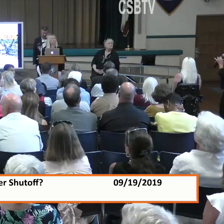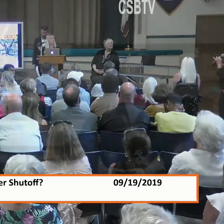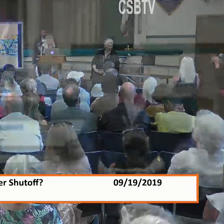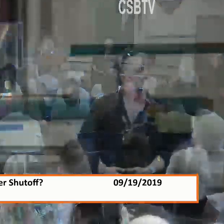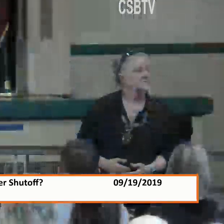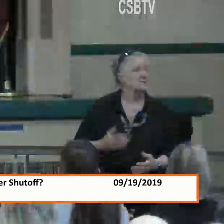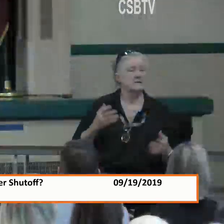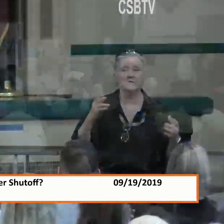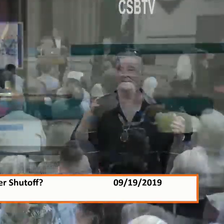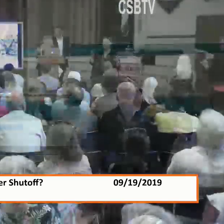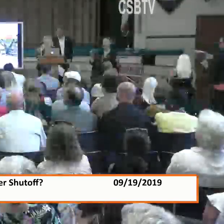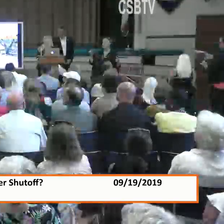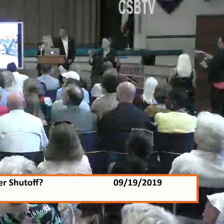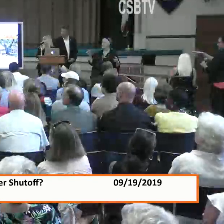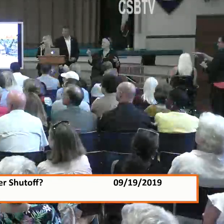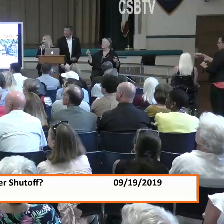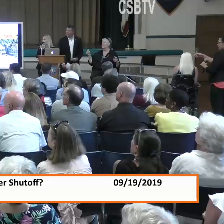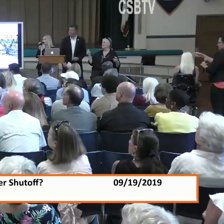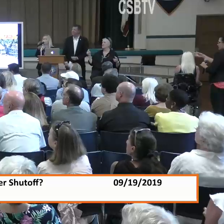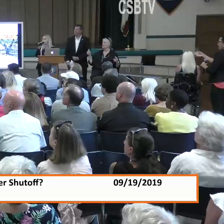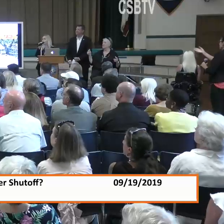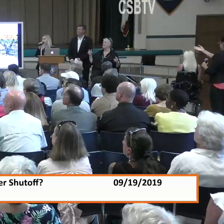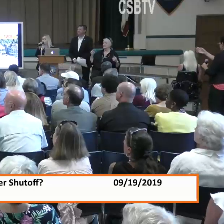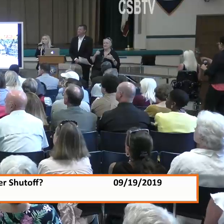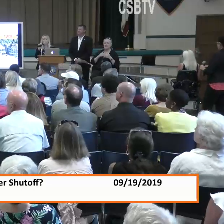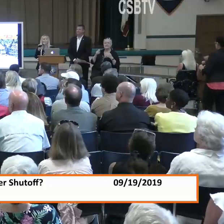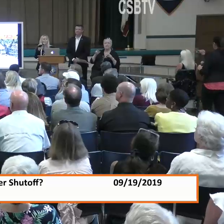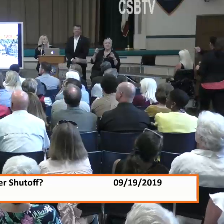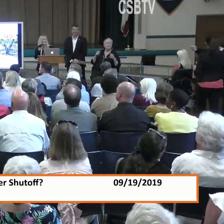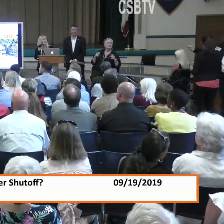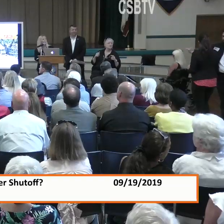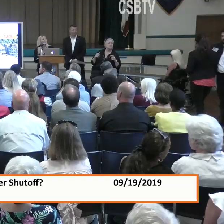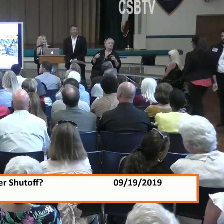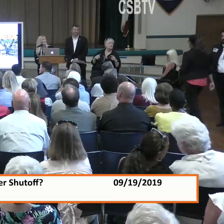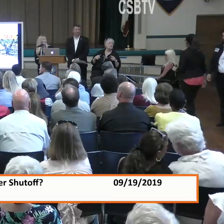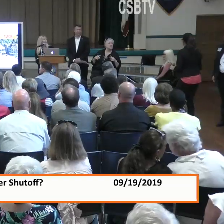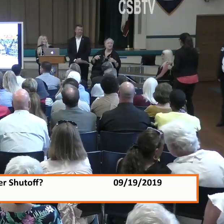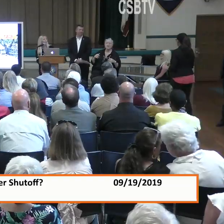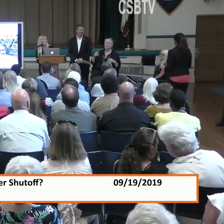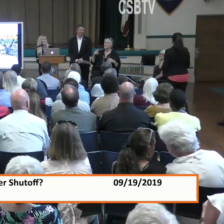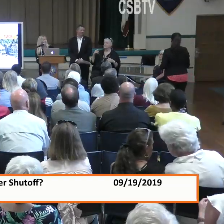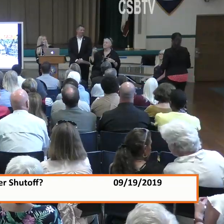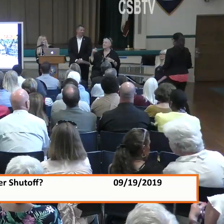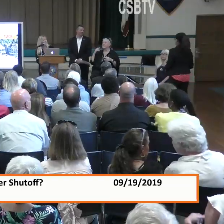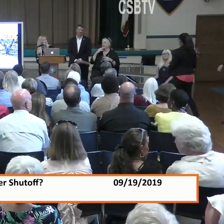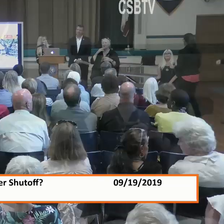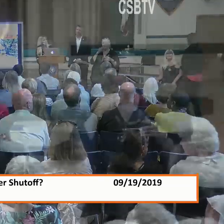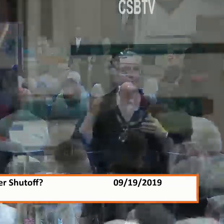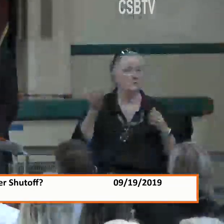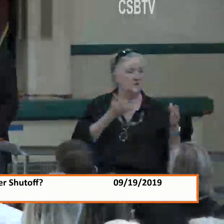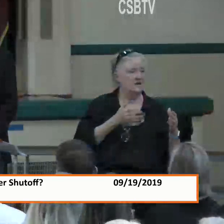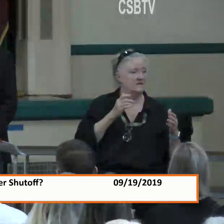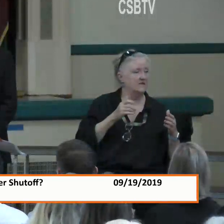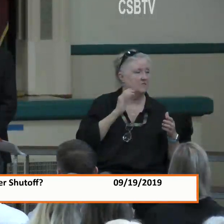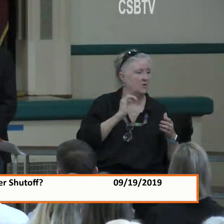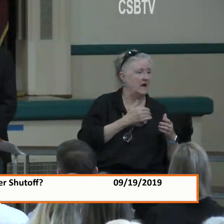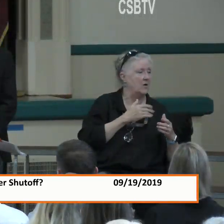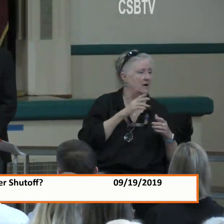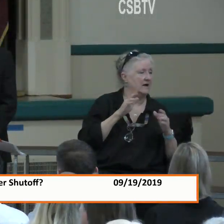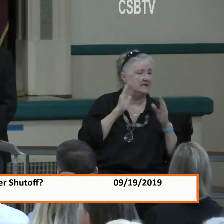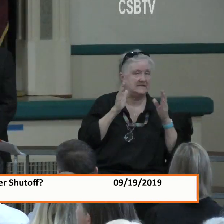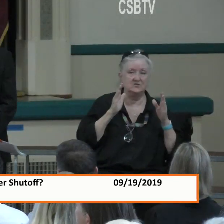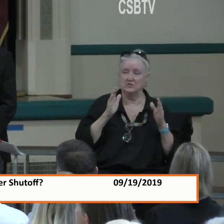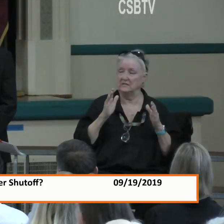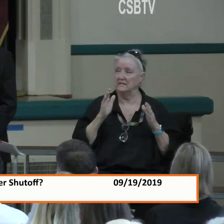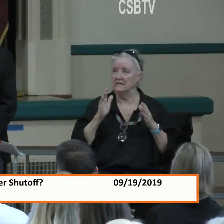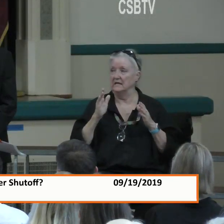Anthony, do you want to add to that, or you want her to? This is a separate issue. Okay. Sure. Thank you for bringing that to our